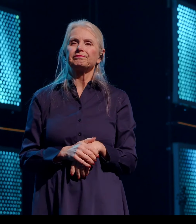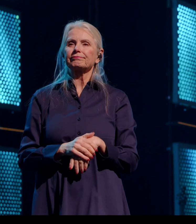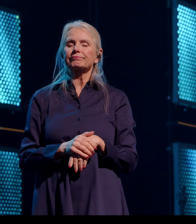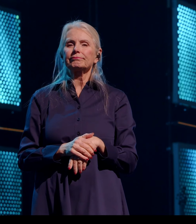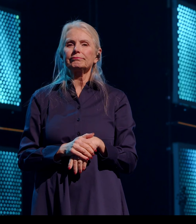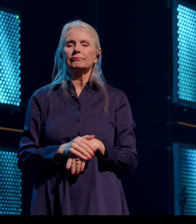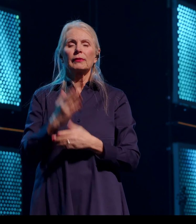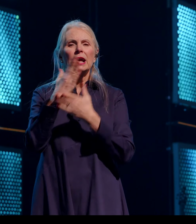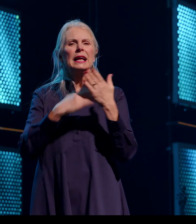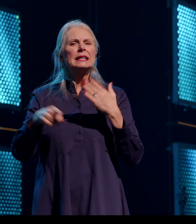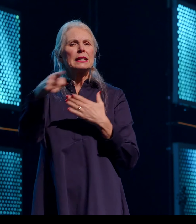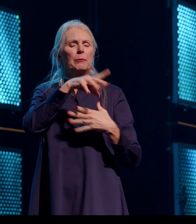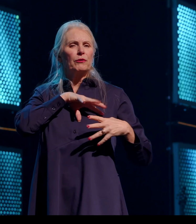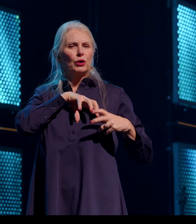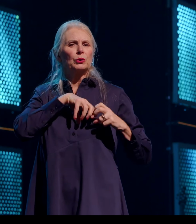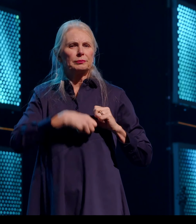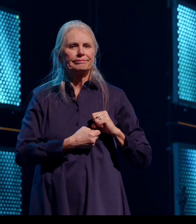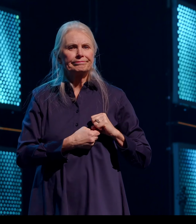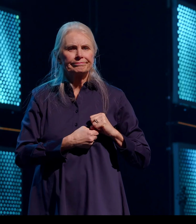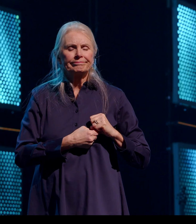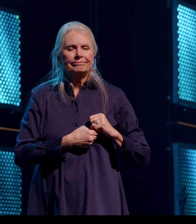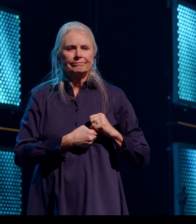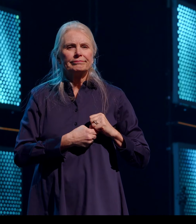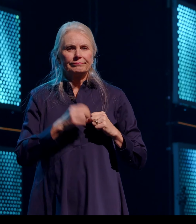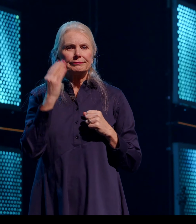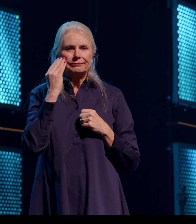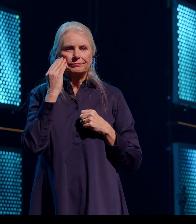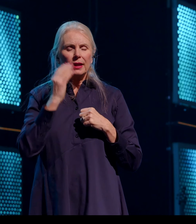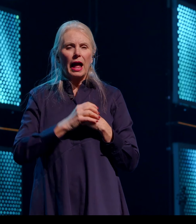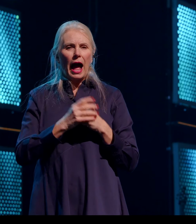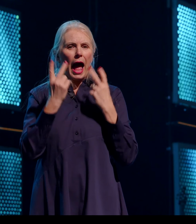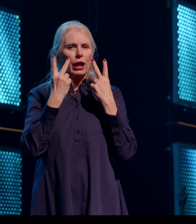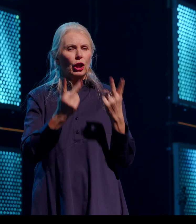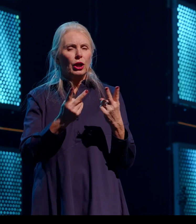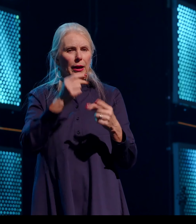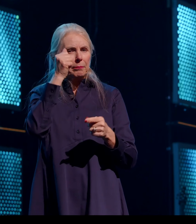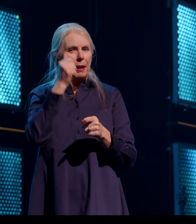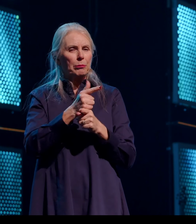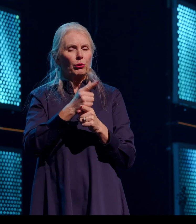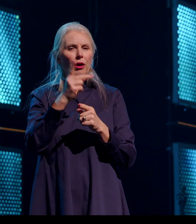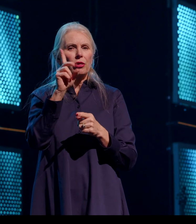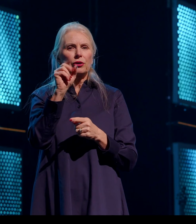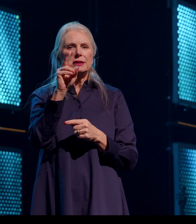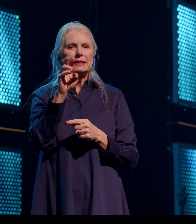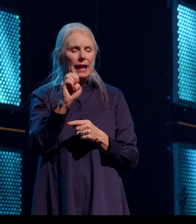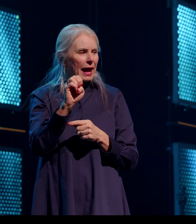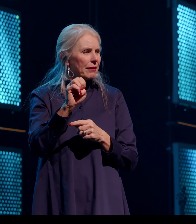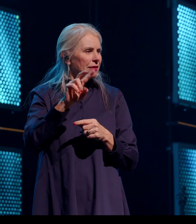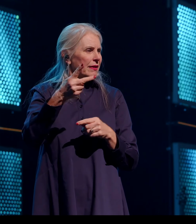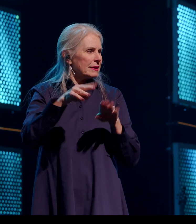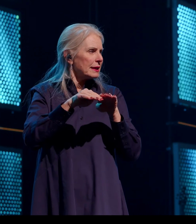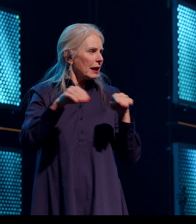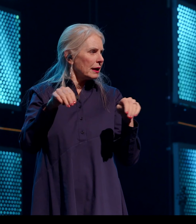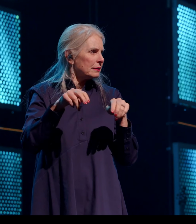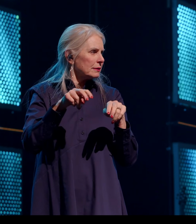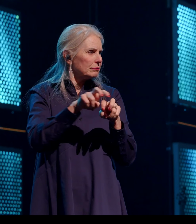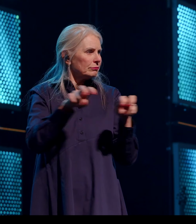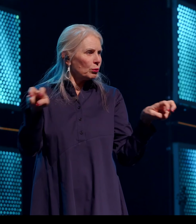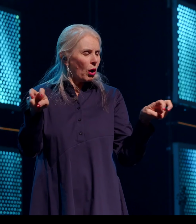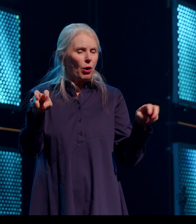extremely broken hearts with where you're at. I look at my brother Dave Gladura right here in the second row, his daughter